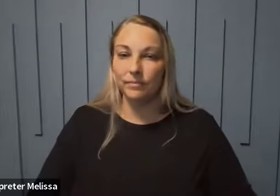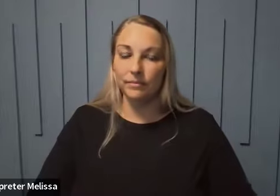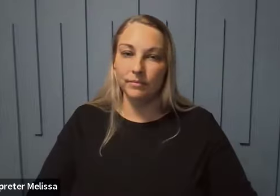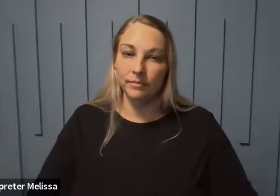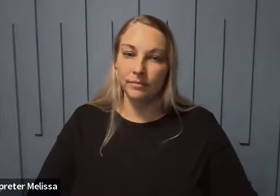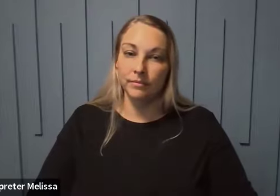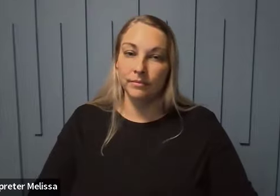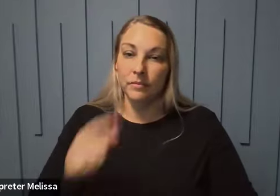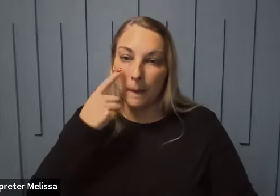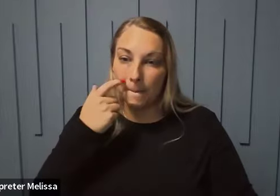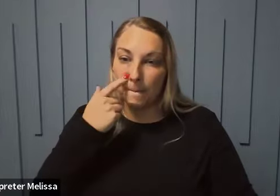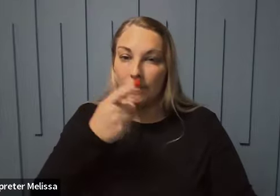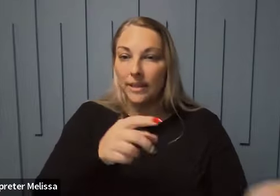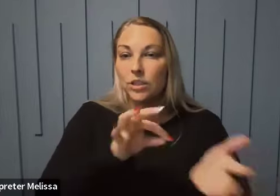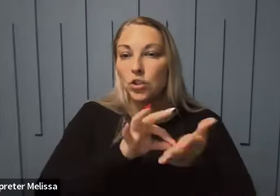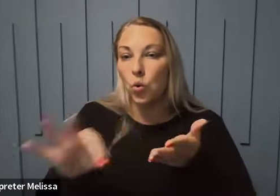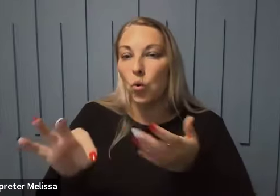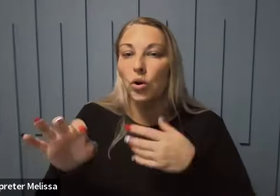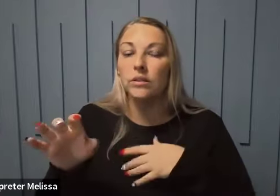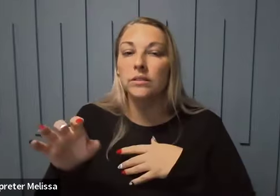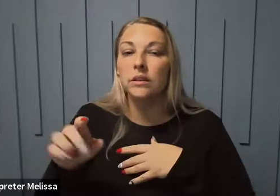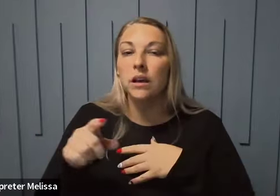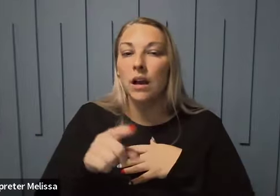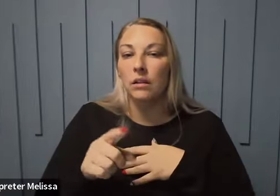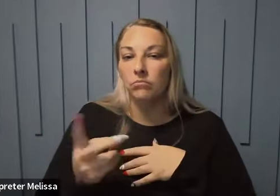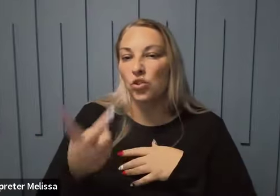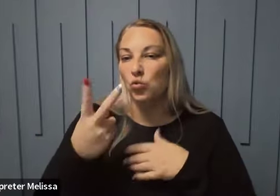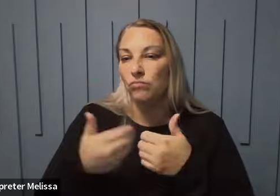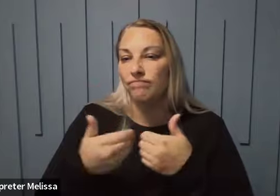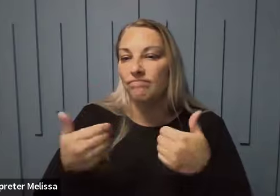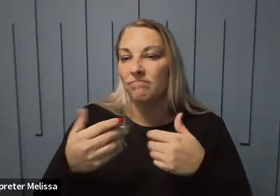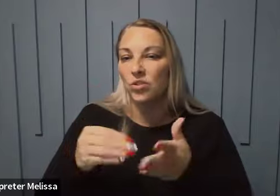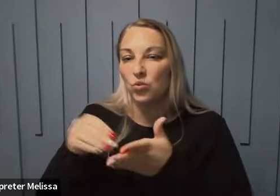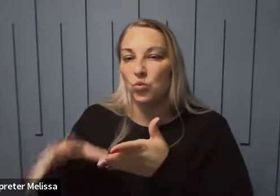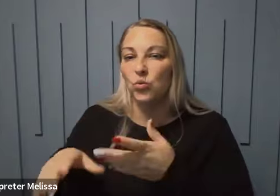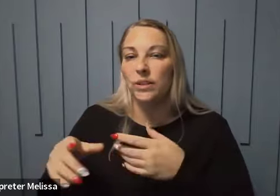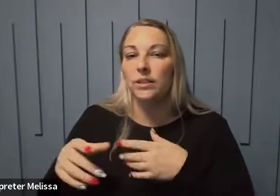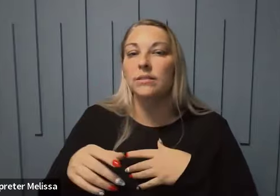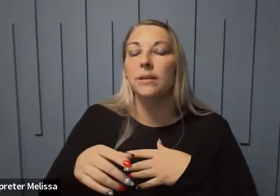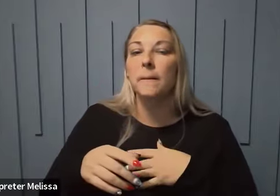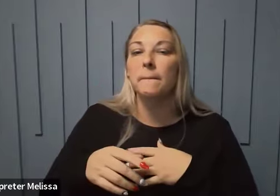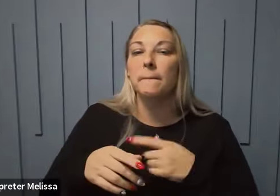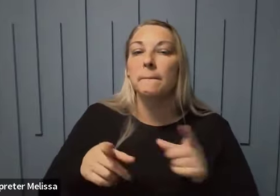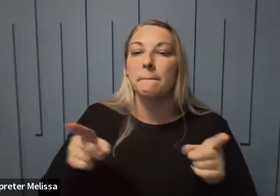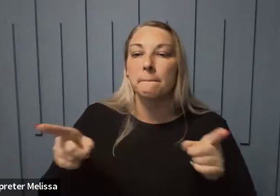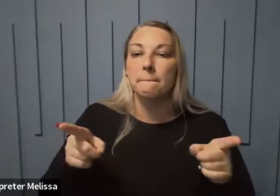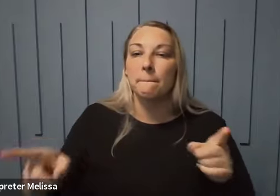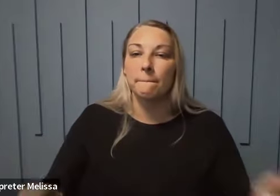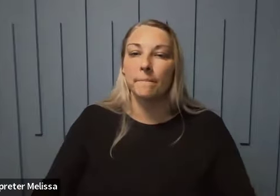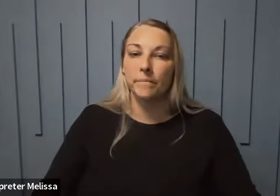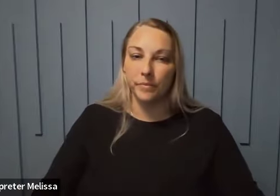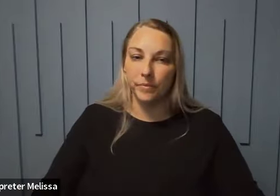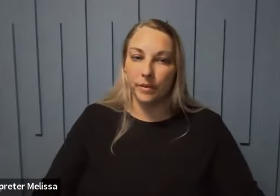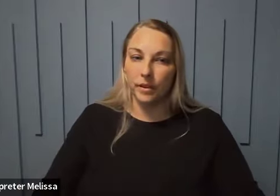These scores are some longitudinal reading scores. They're 2 different students, neither of whom have